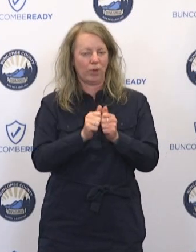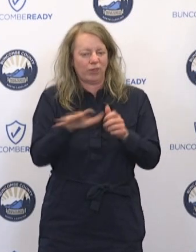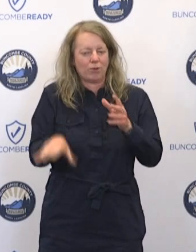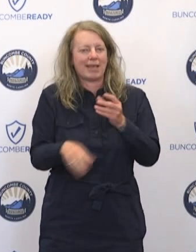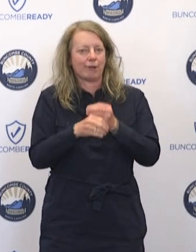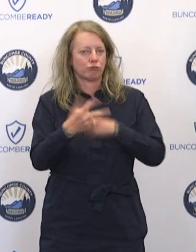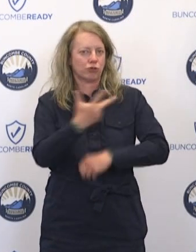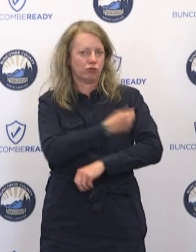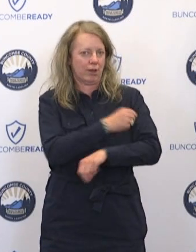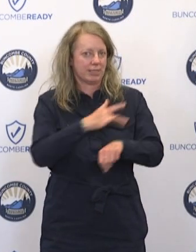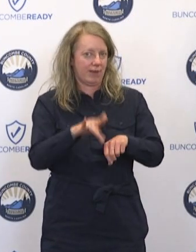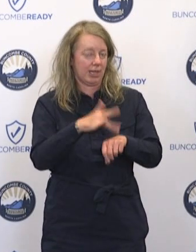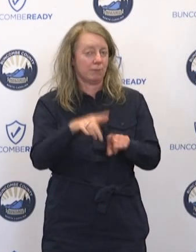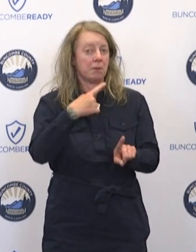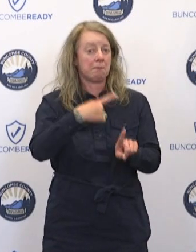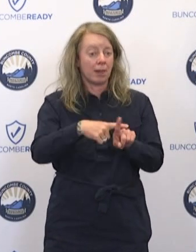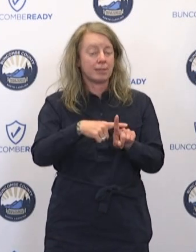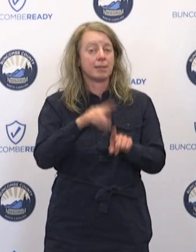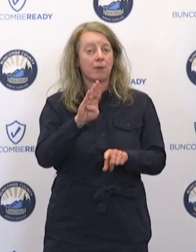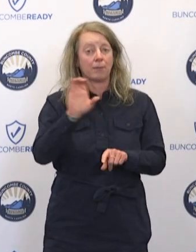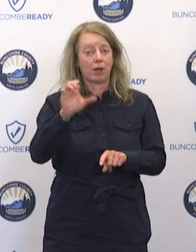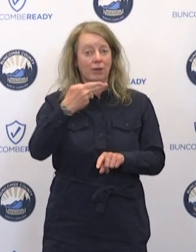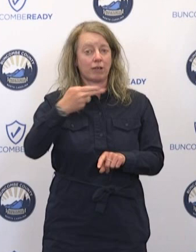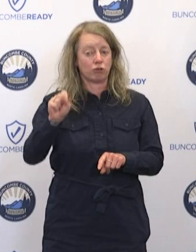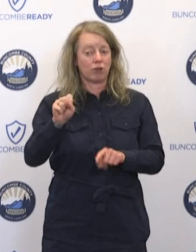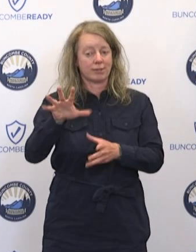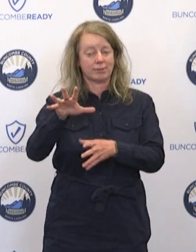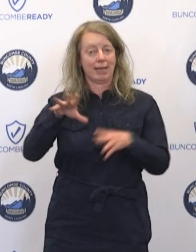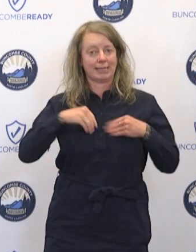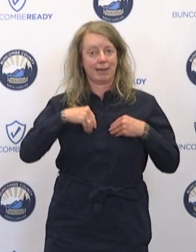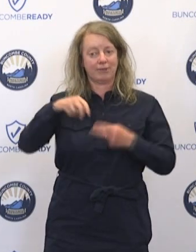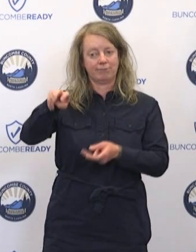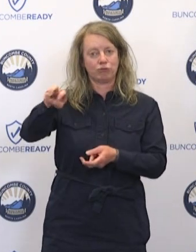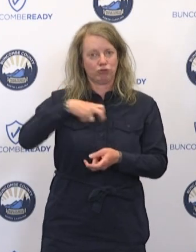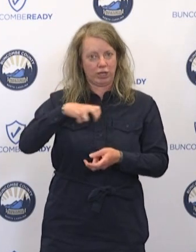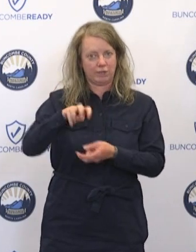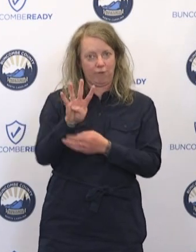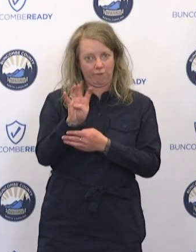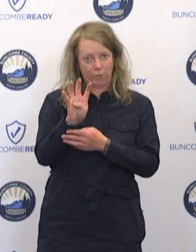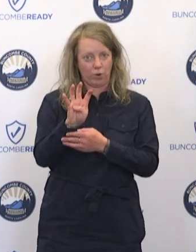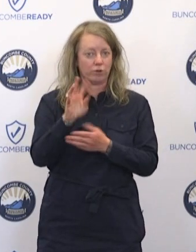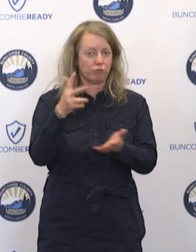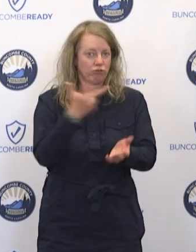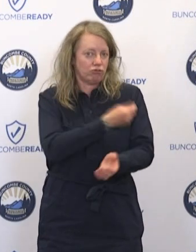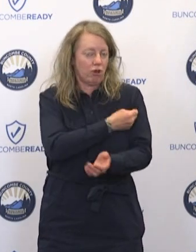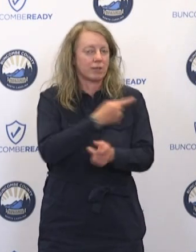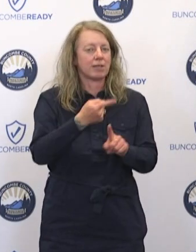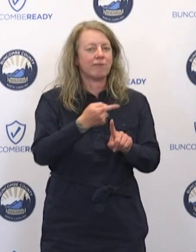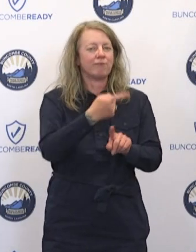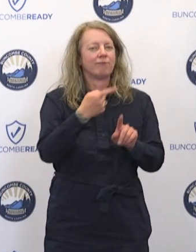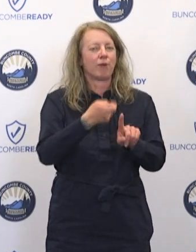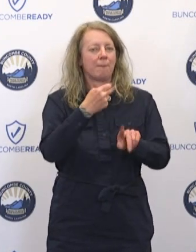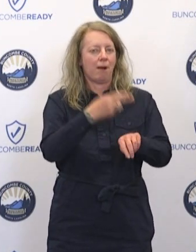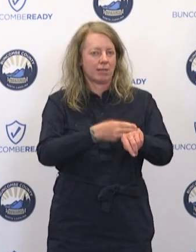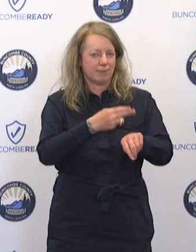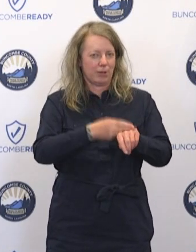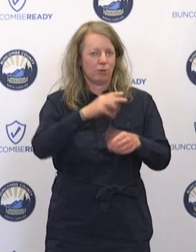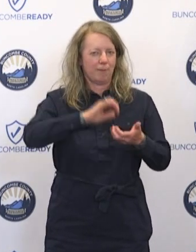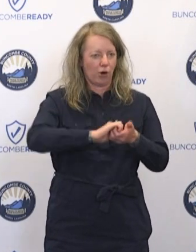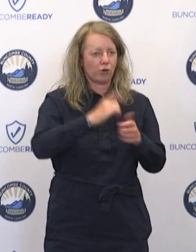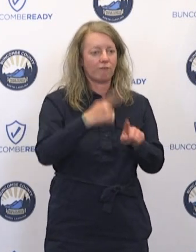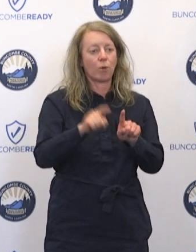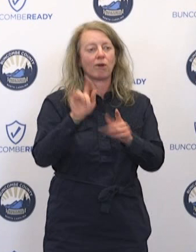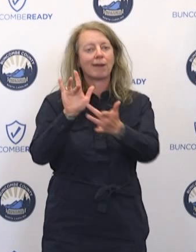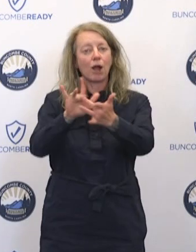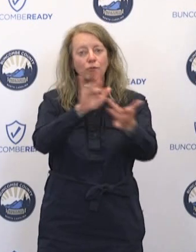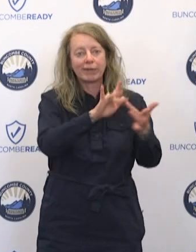Additionally, Buncombe County HHS accepted a transfer of 400 doses from our hospital partner for outreach and vaccination of